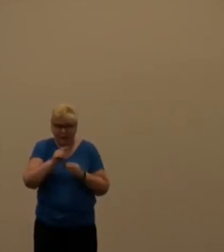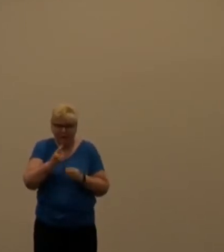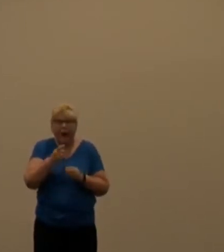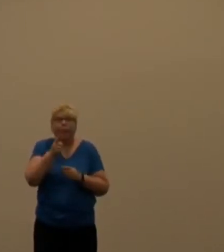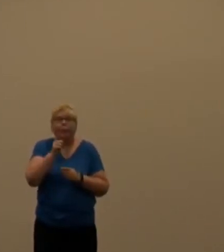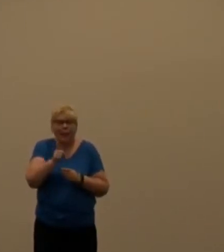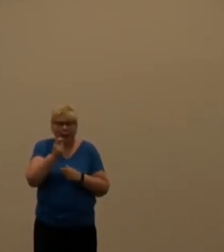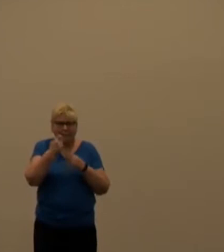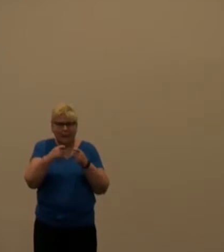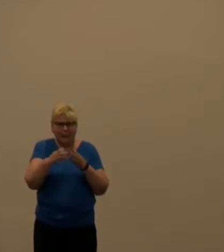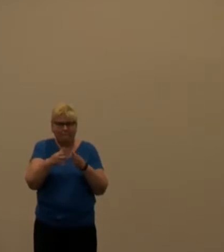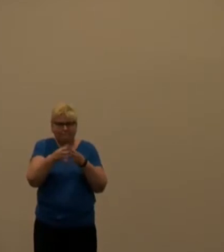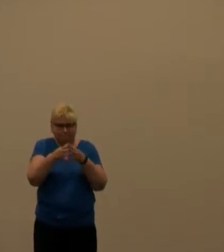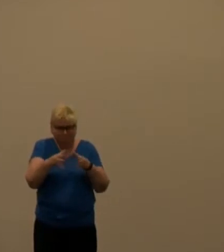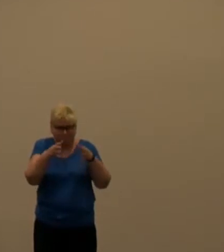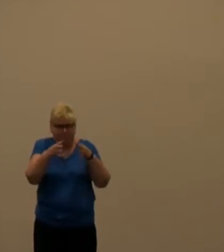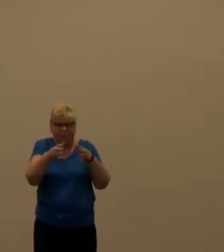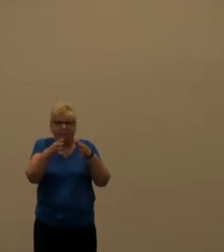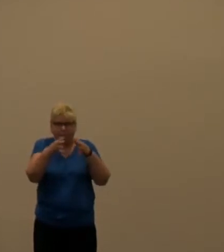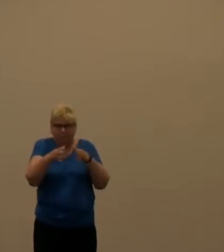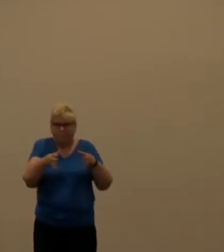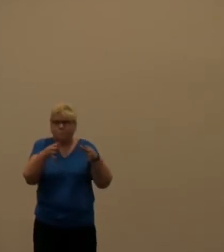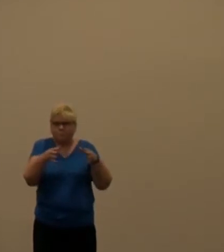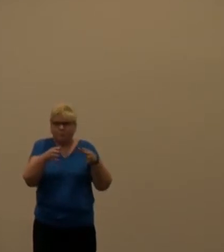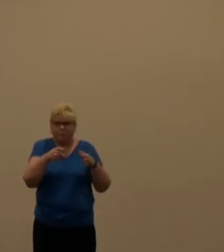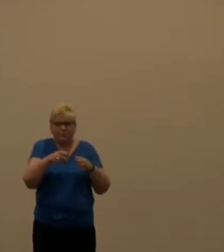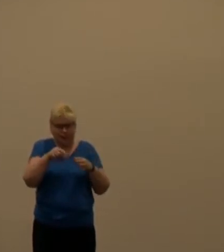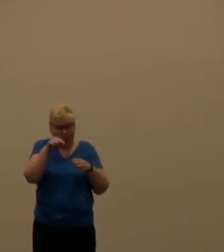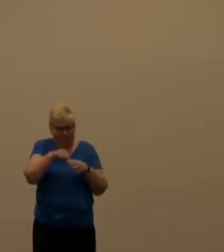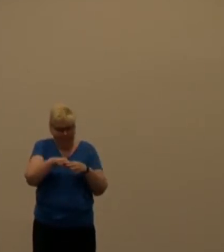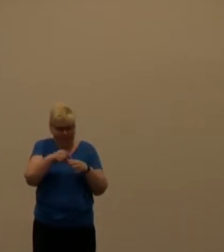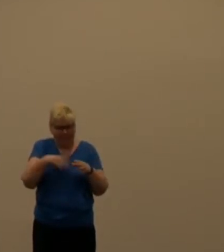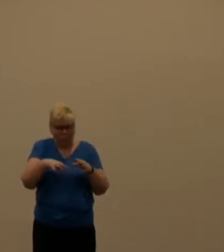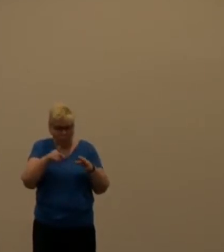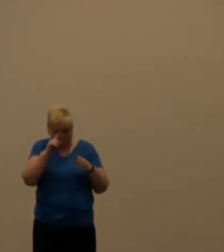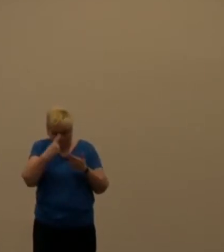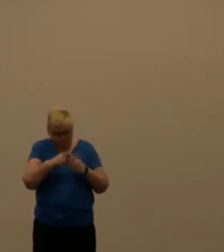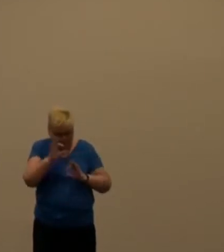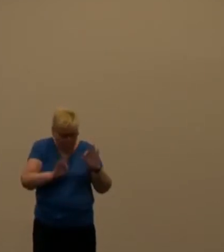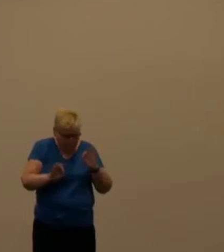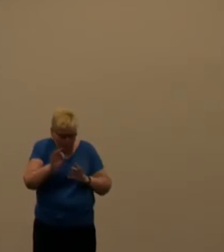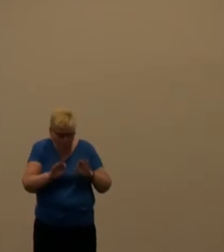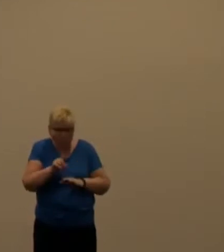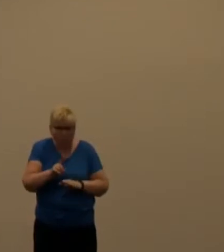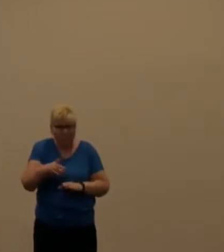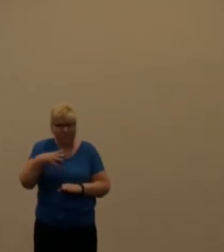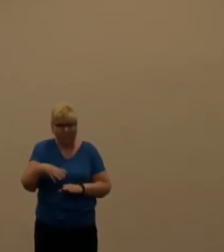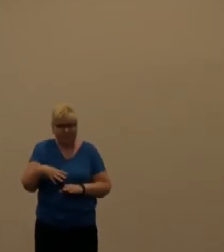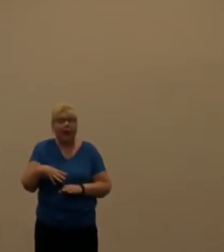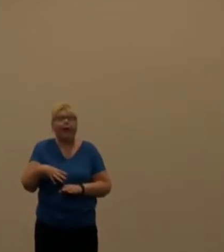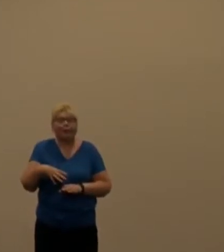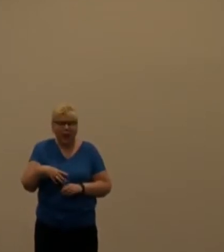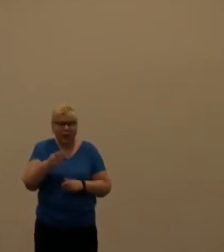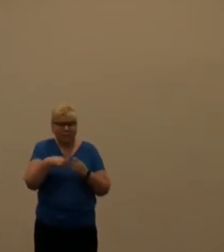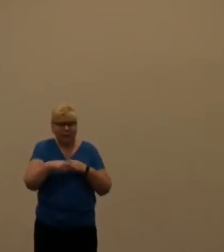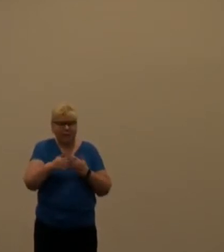branch out. They delegate, they figure out what is that they need to get, and then they involve more